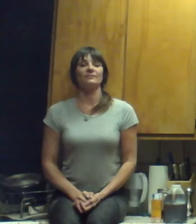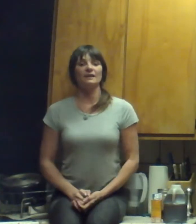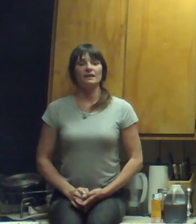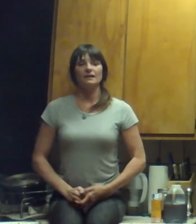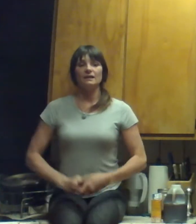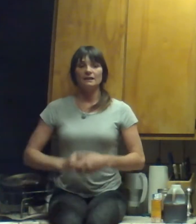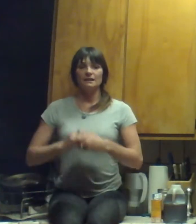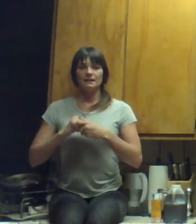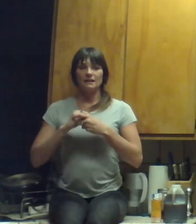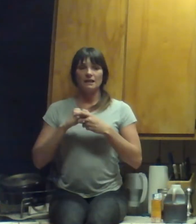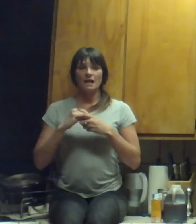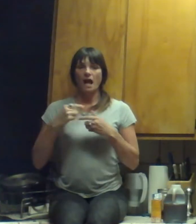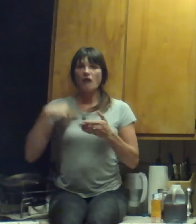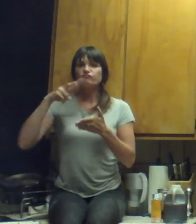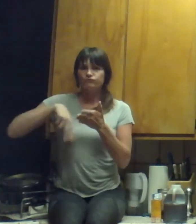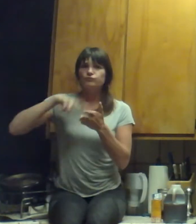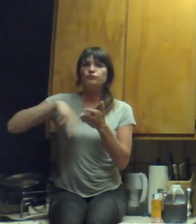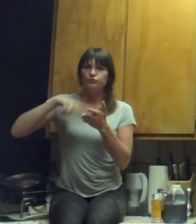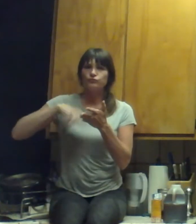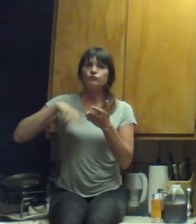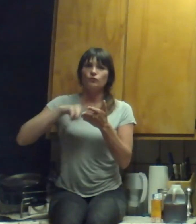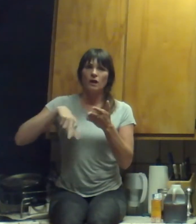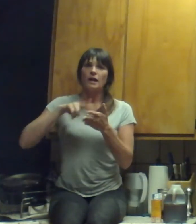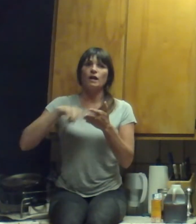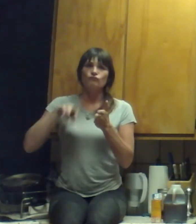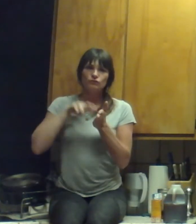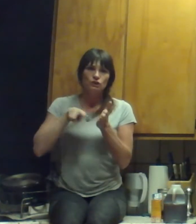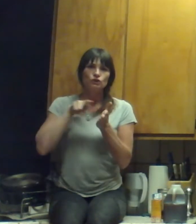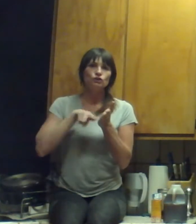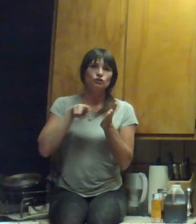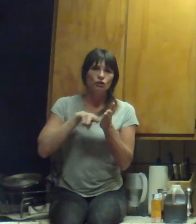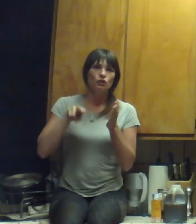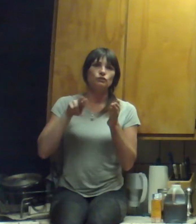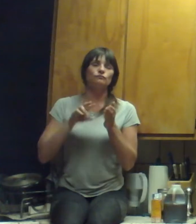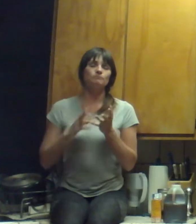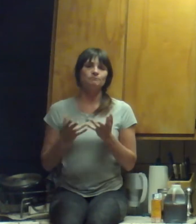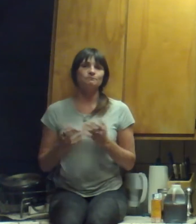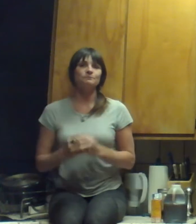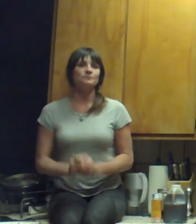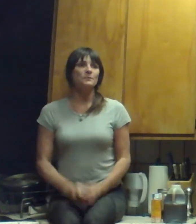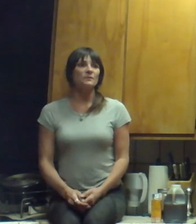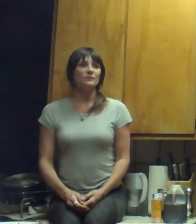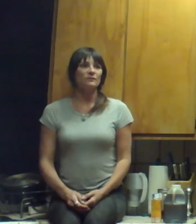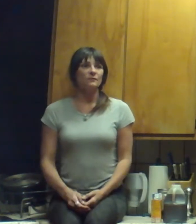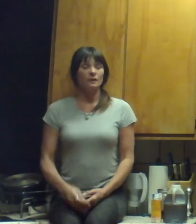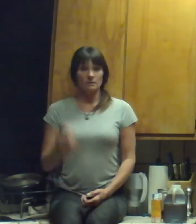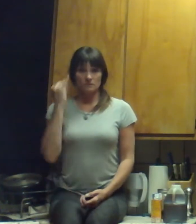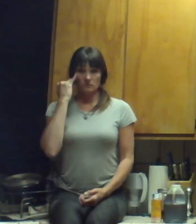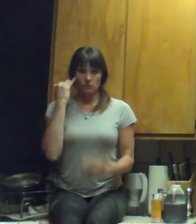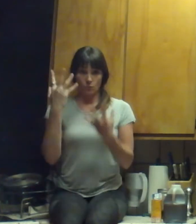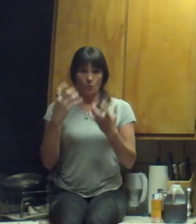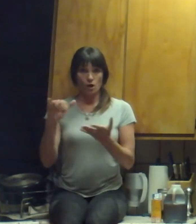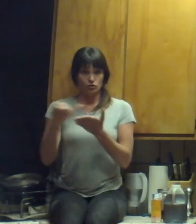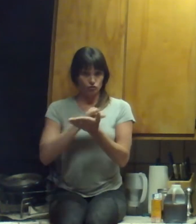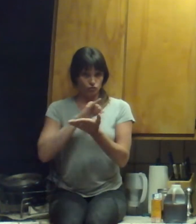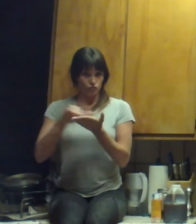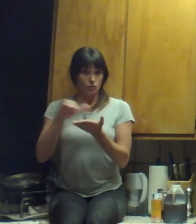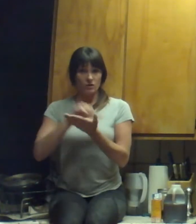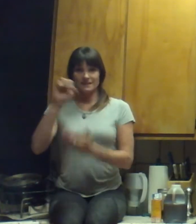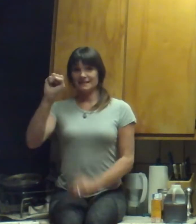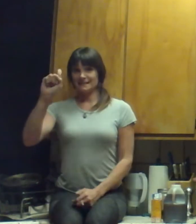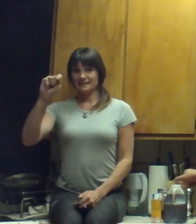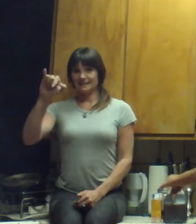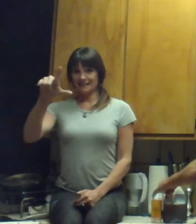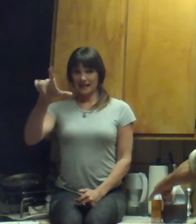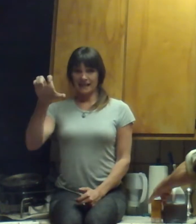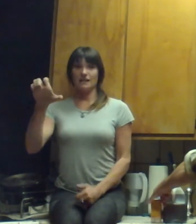like to do, what I've read about and thought about, is that if you're going to do New York style bagels, you got to add a little bit